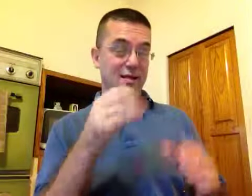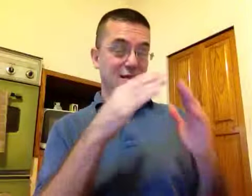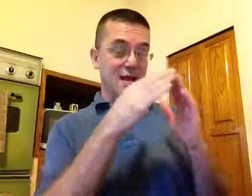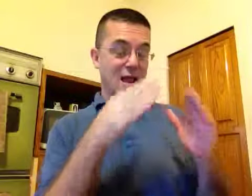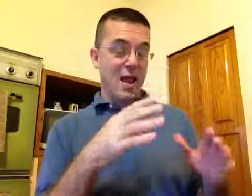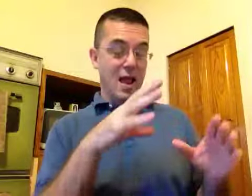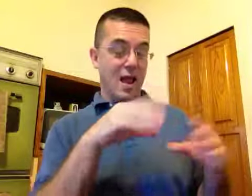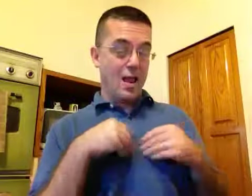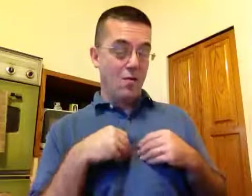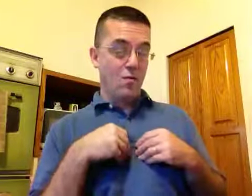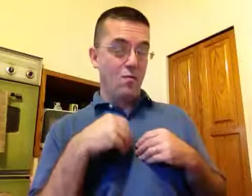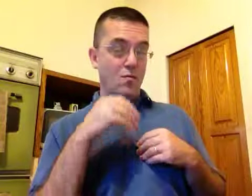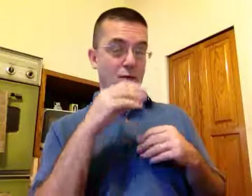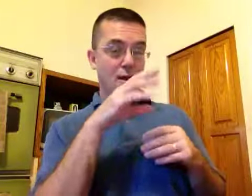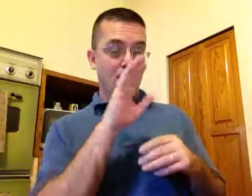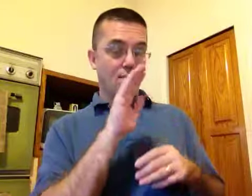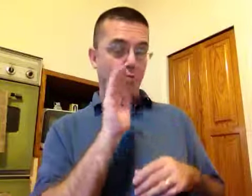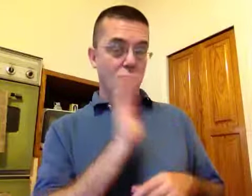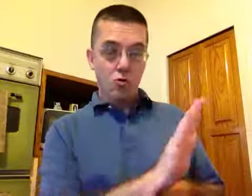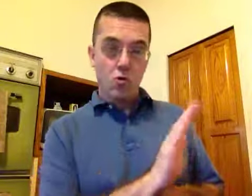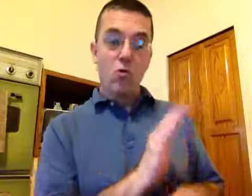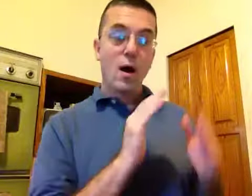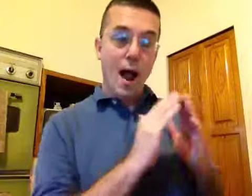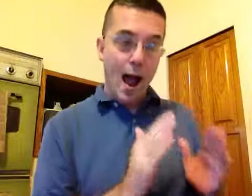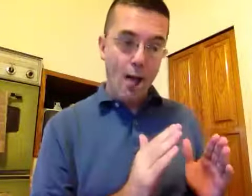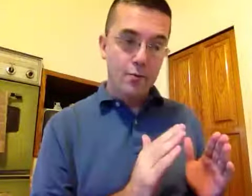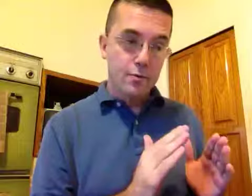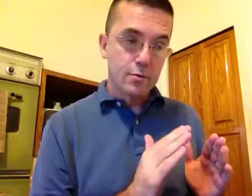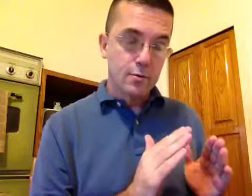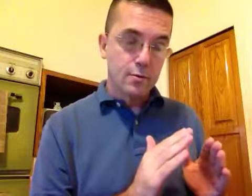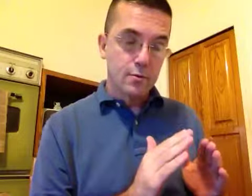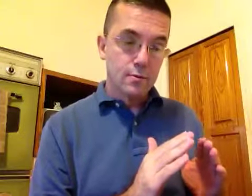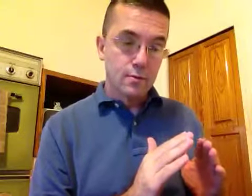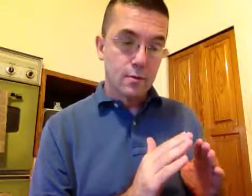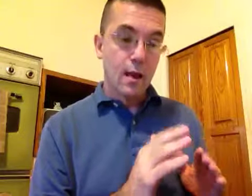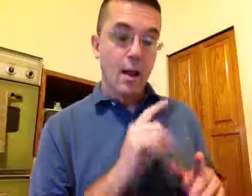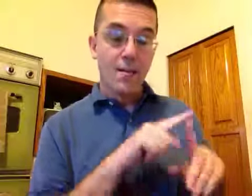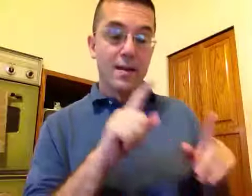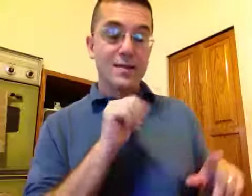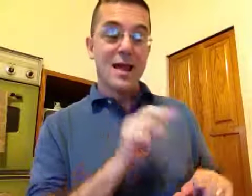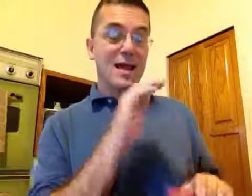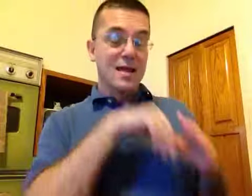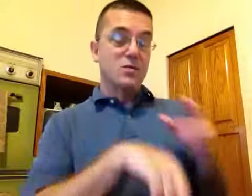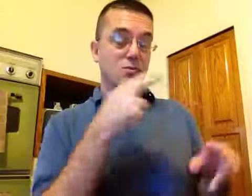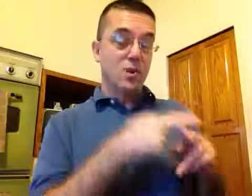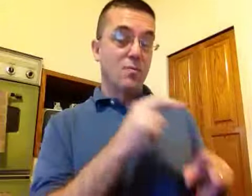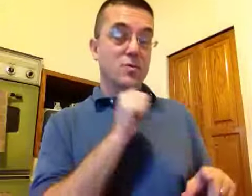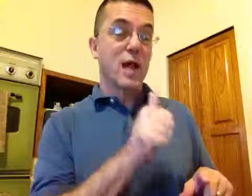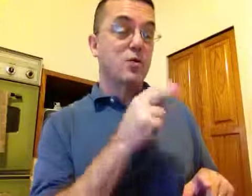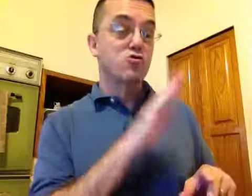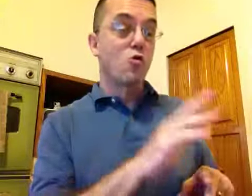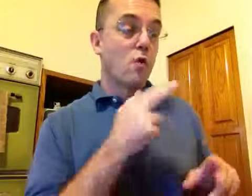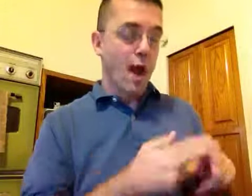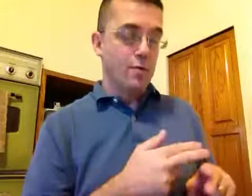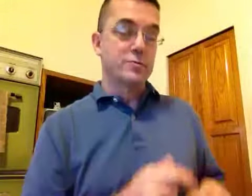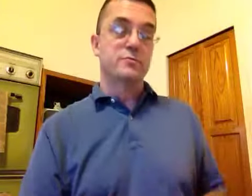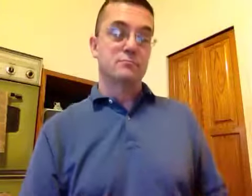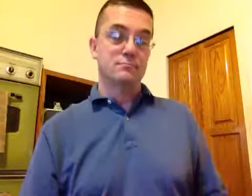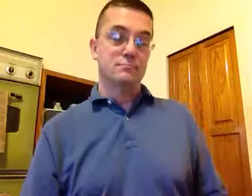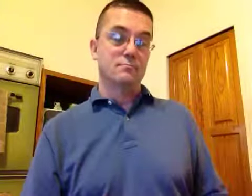own, which, by the way, is yours, but it's not in your name, so it's not your house. And you